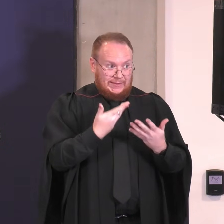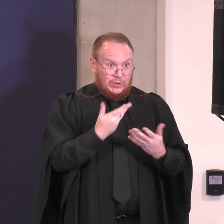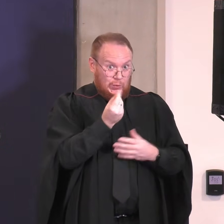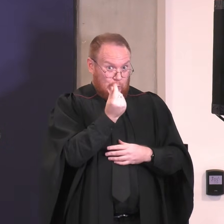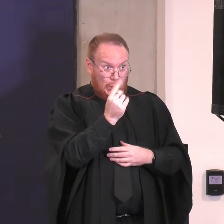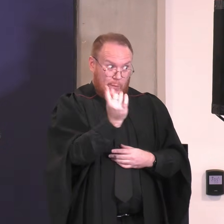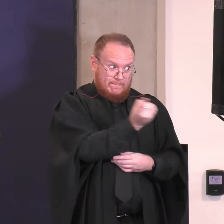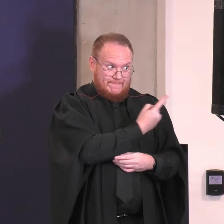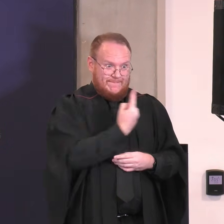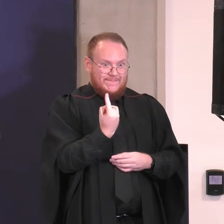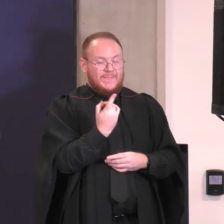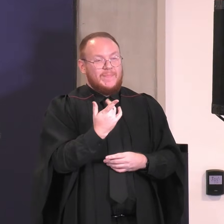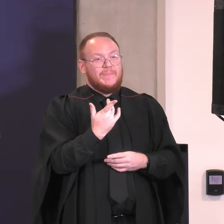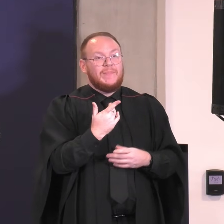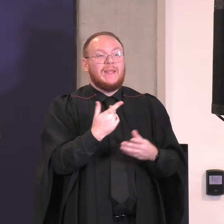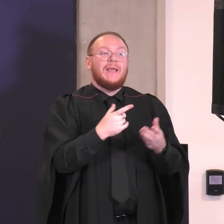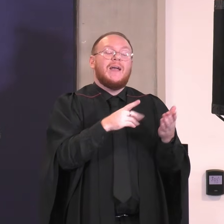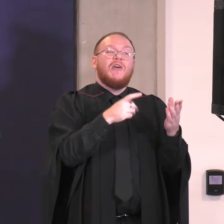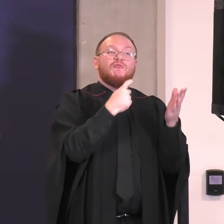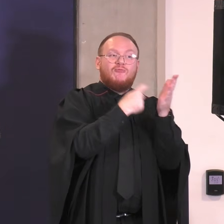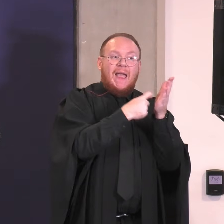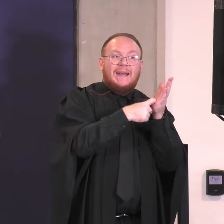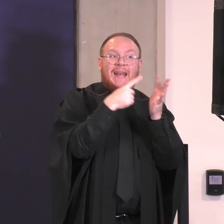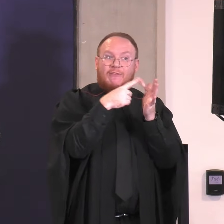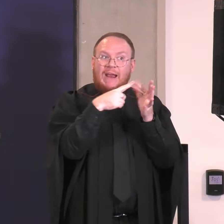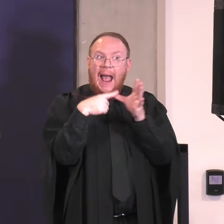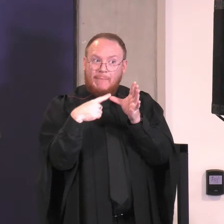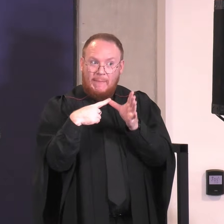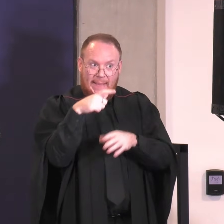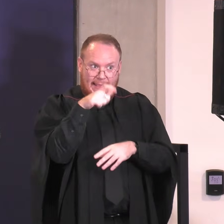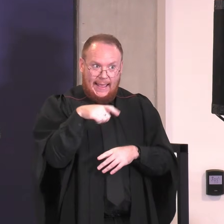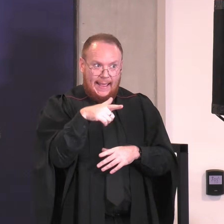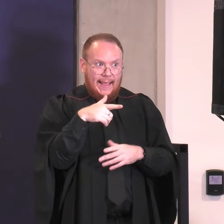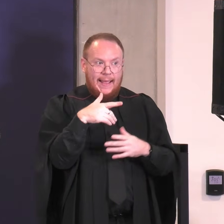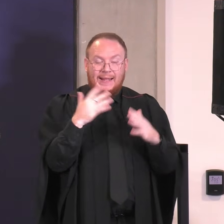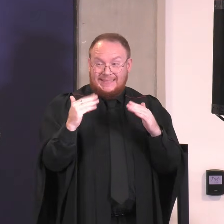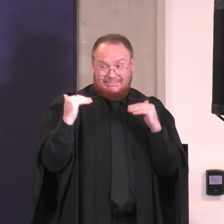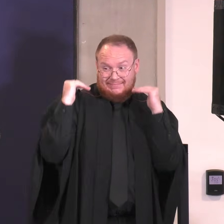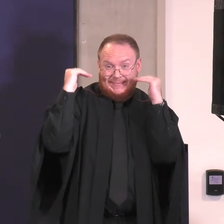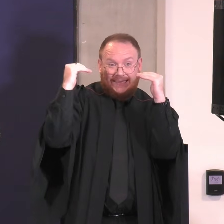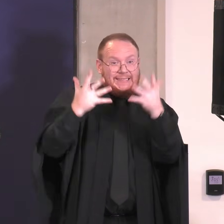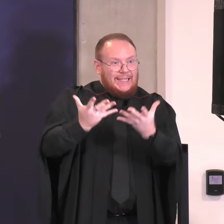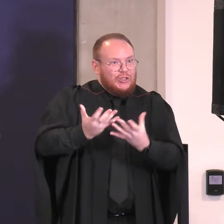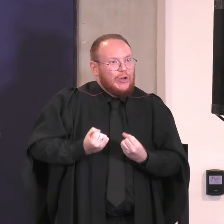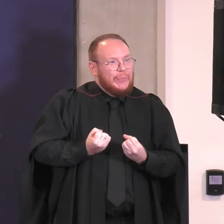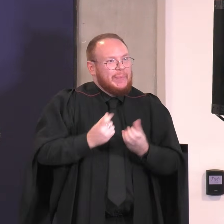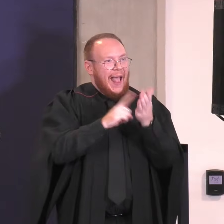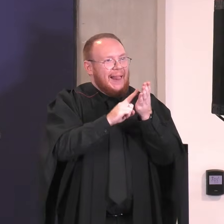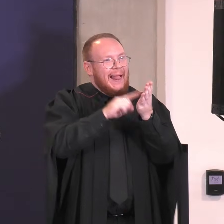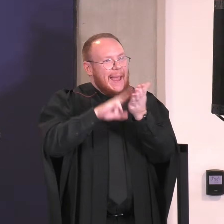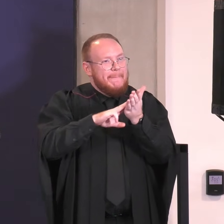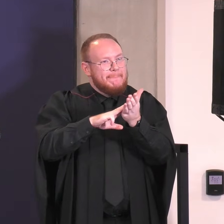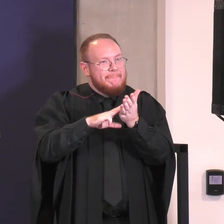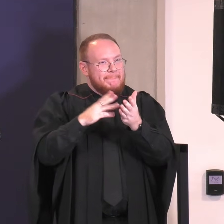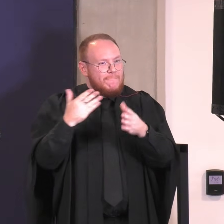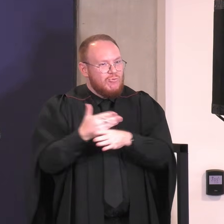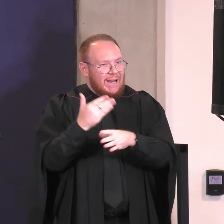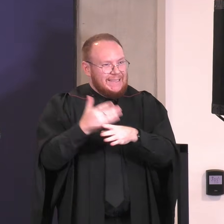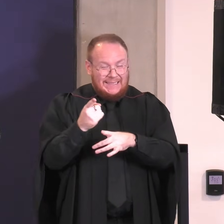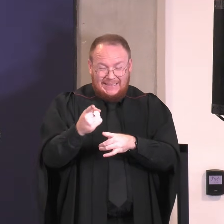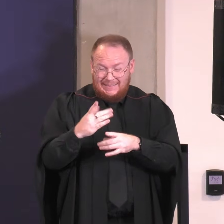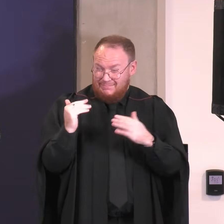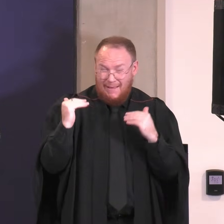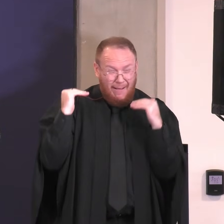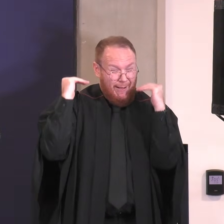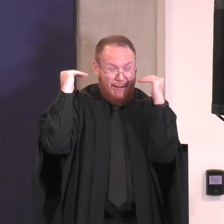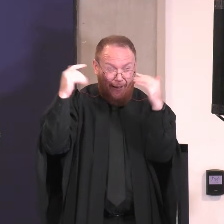notable achievements are Rhiannon Erica Appleby has achieved a distinction in LLM legal practice, attaining the highest mark possible in her